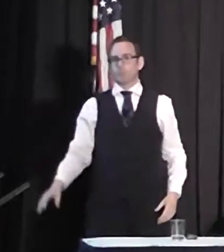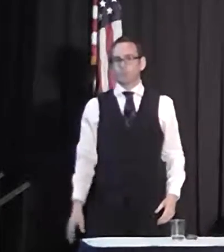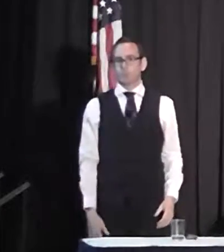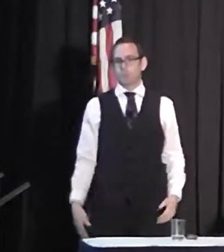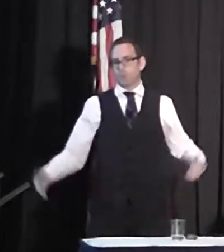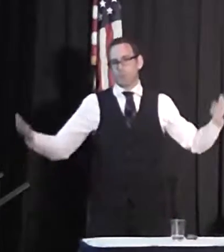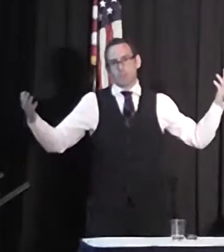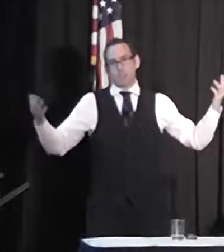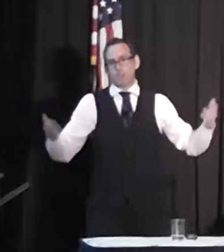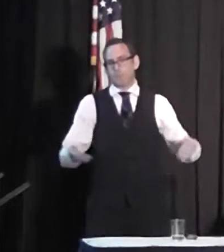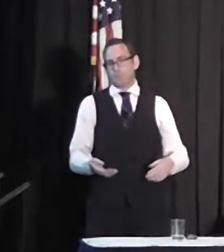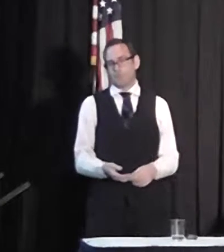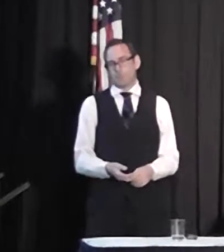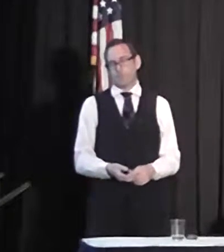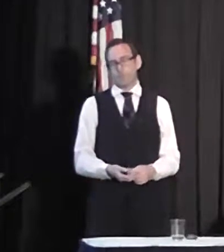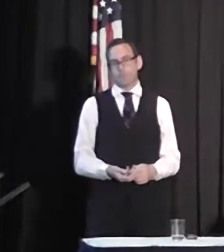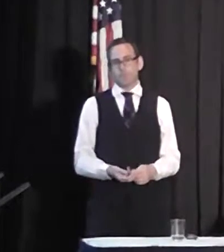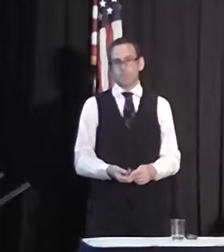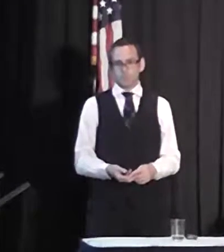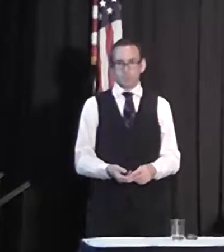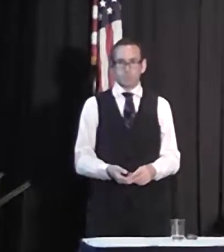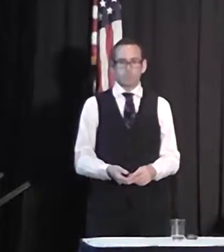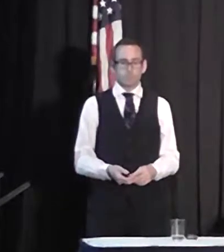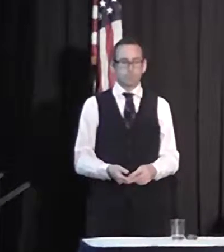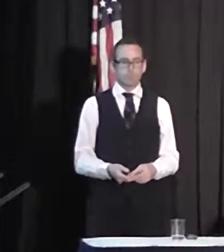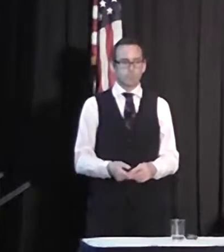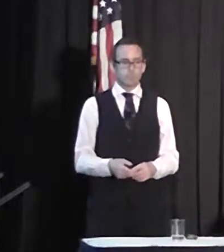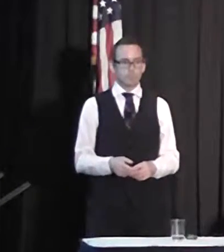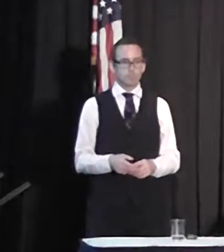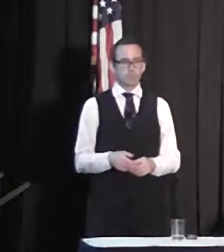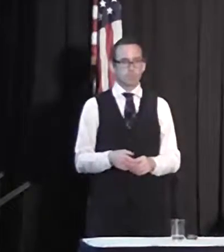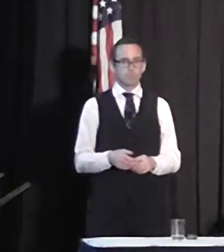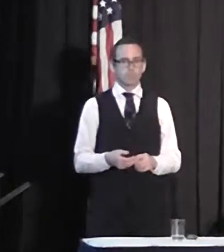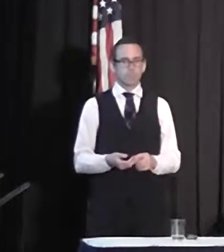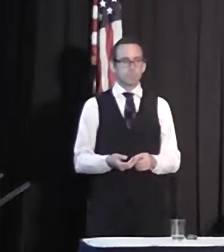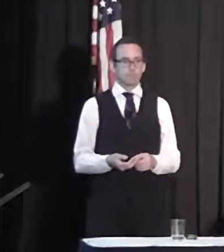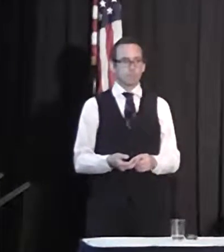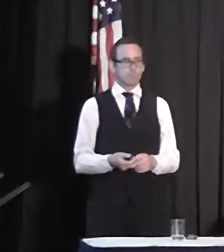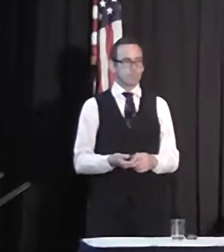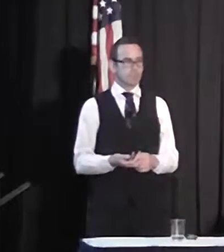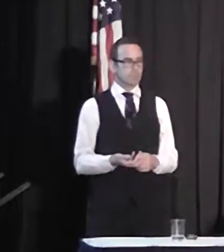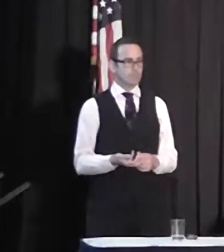own animal, so maybe 60. Thank you. Mm-hmm.